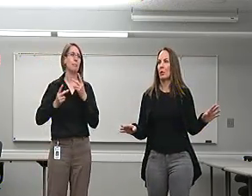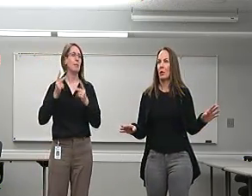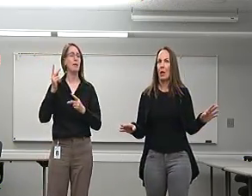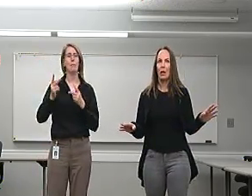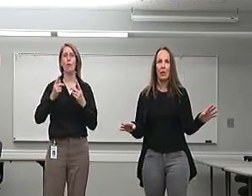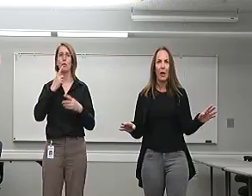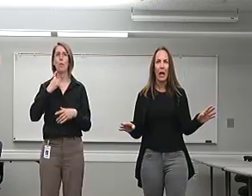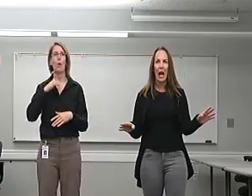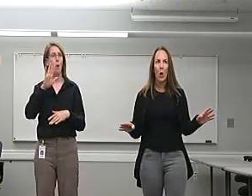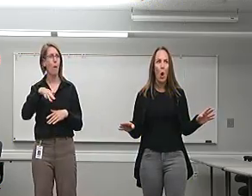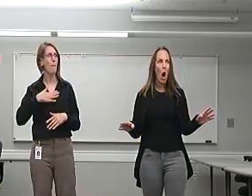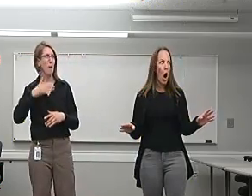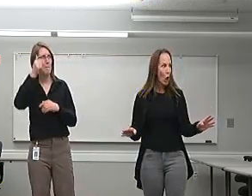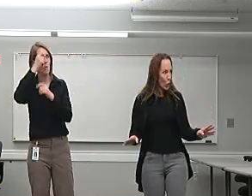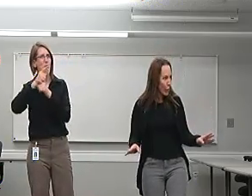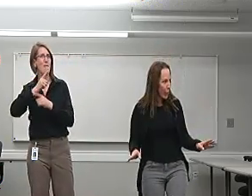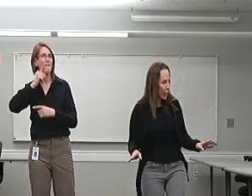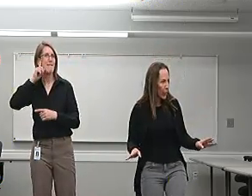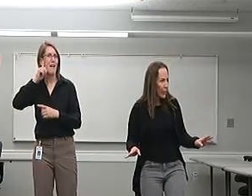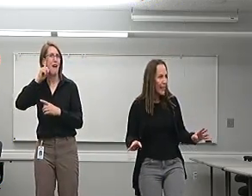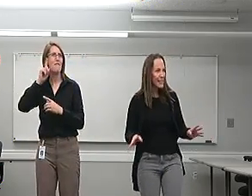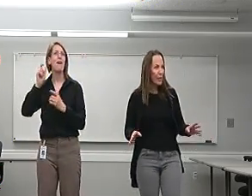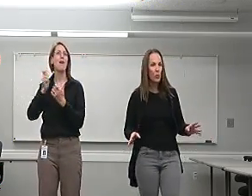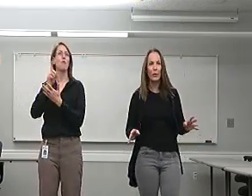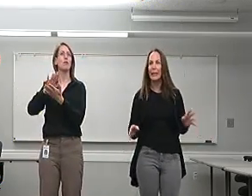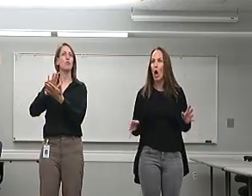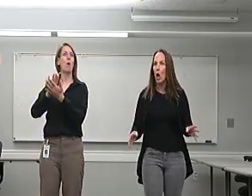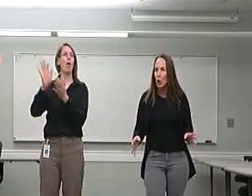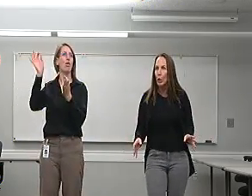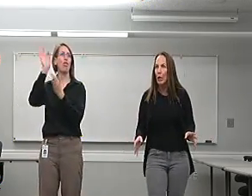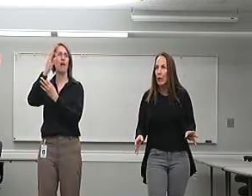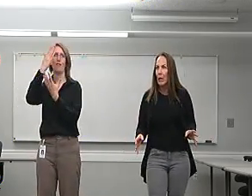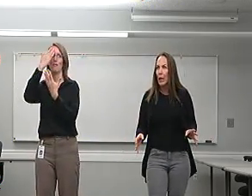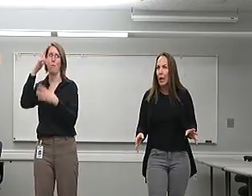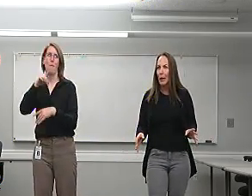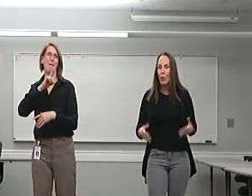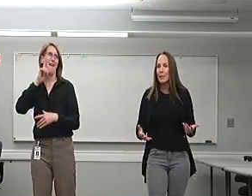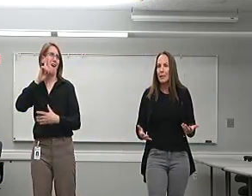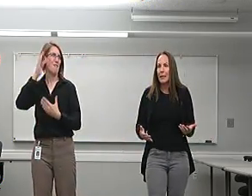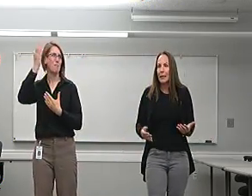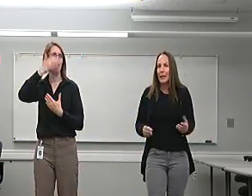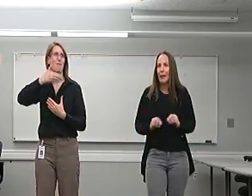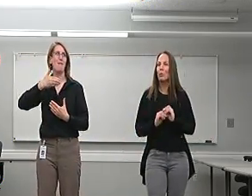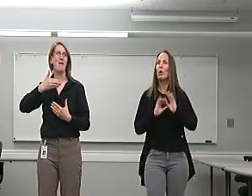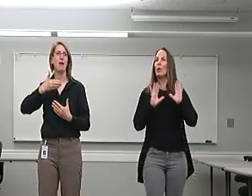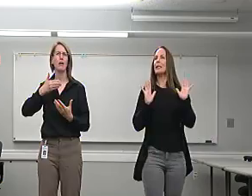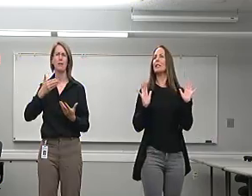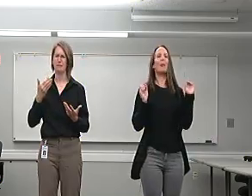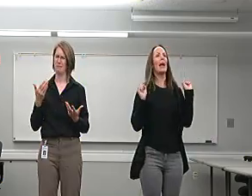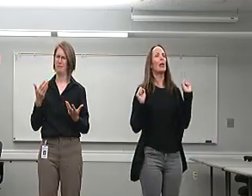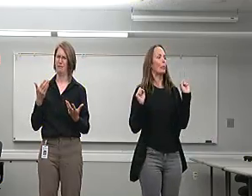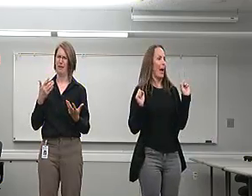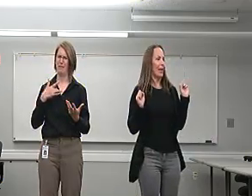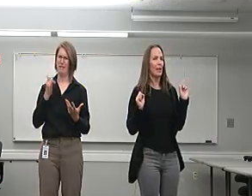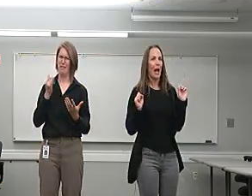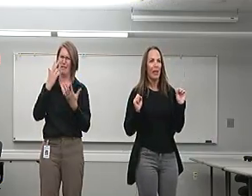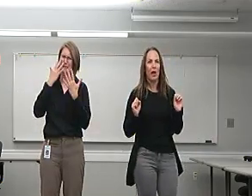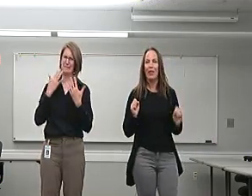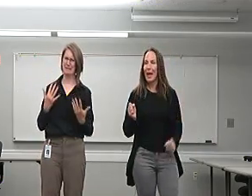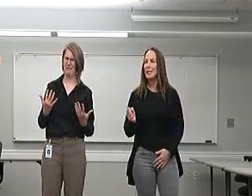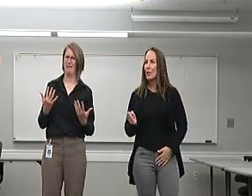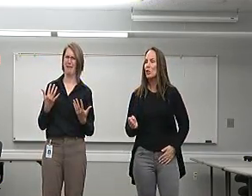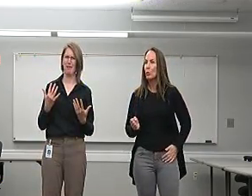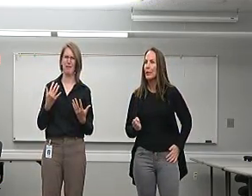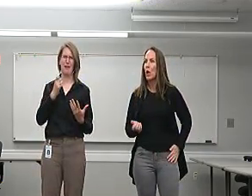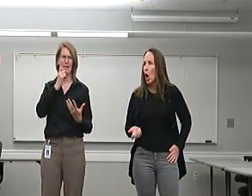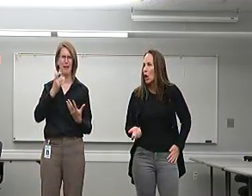how hard? That sounds really hard. I wasn't like, ooh, inspired by it. I thought that sounds really